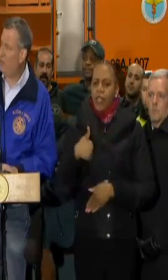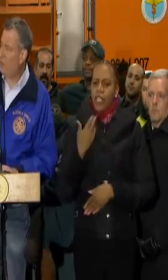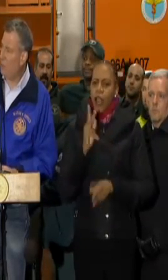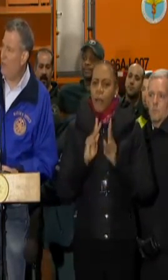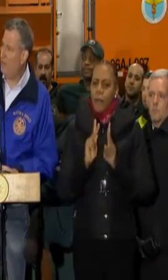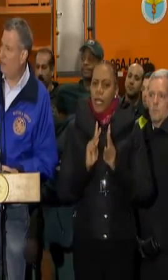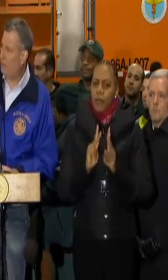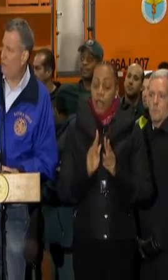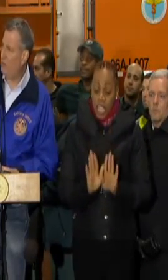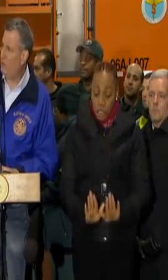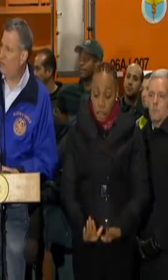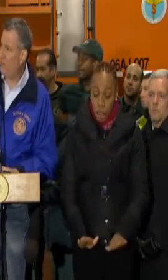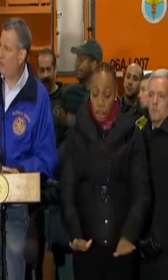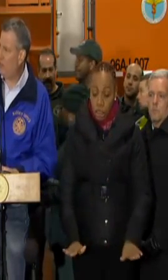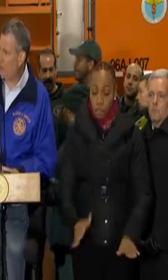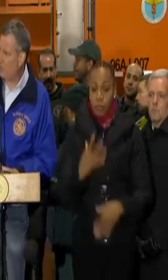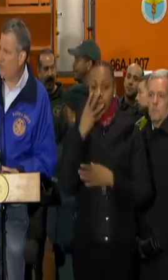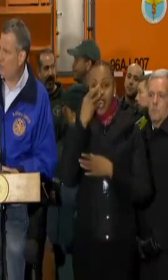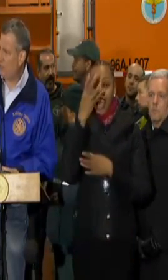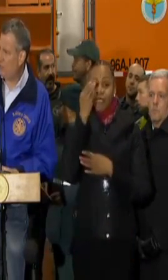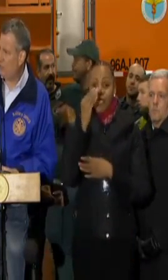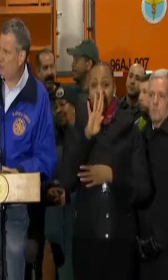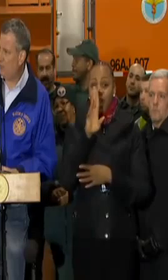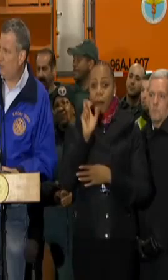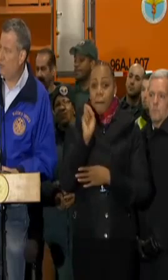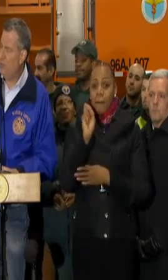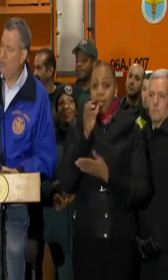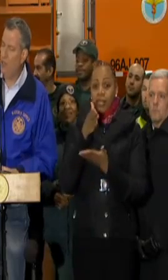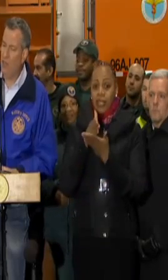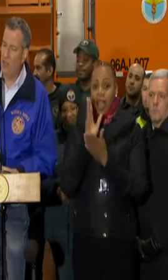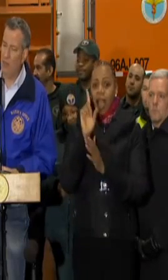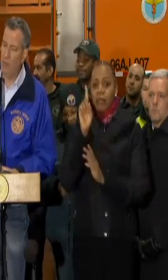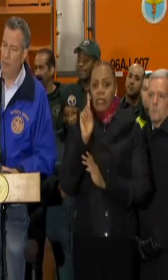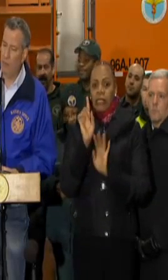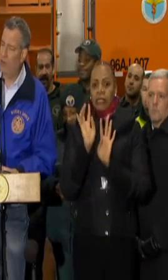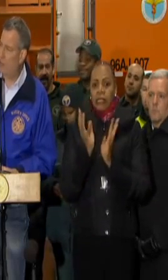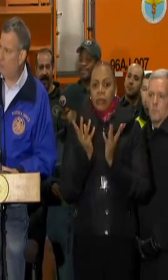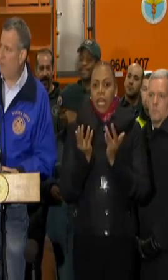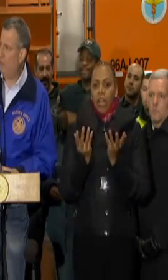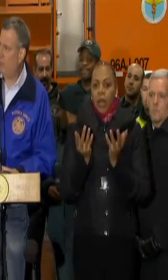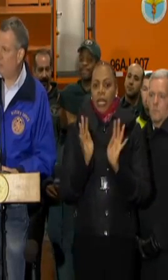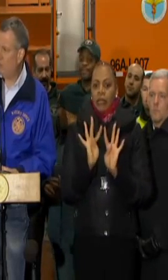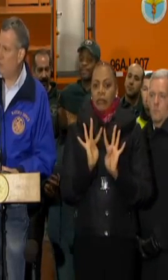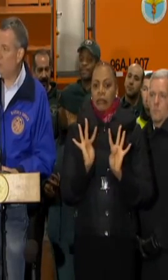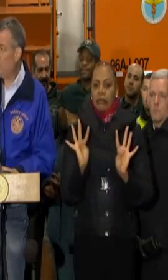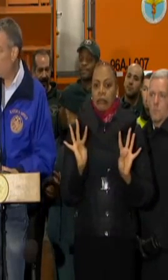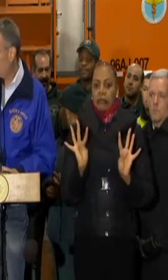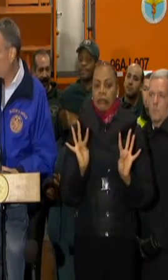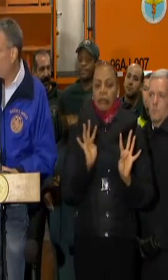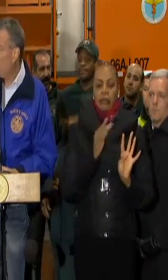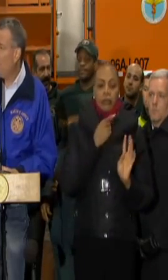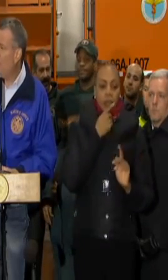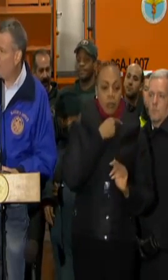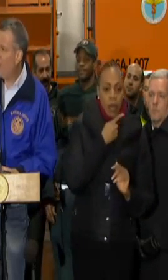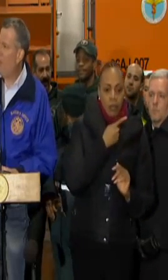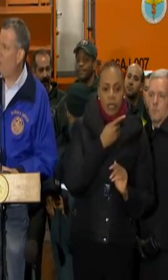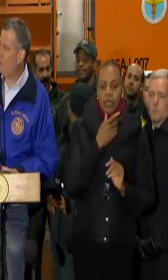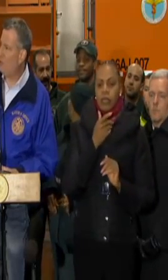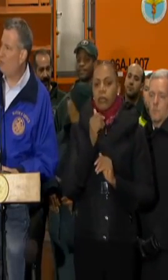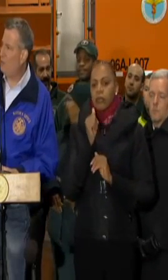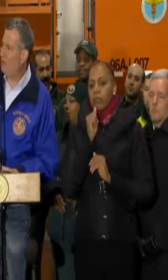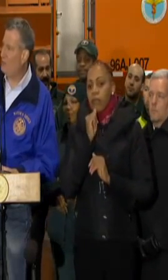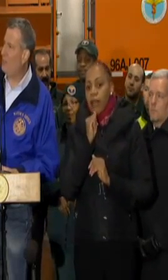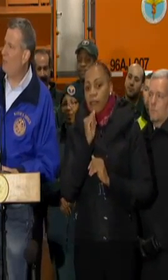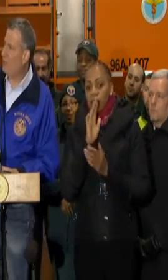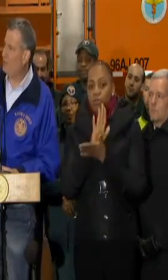might have to be waiting for long periods of time at a bus stop, for example, whether it's a public bus or a school bus, that